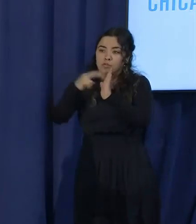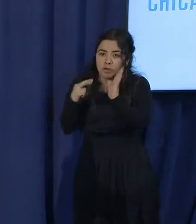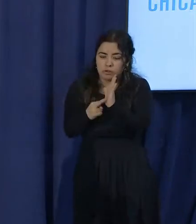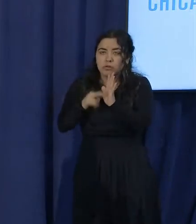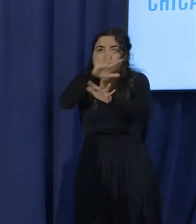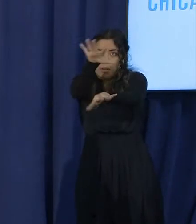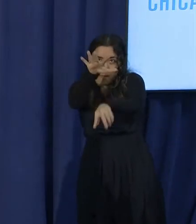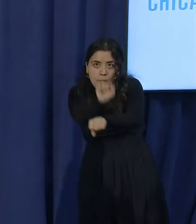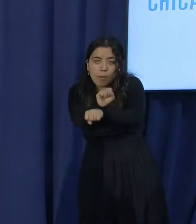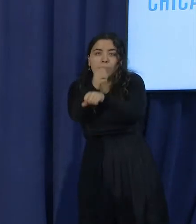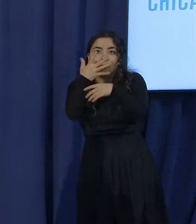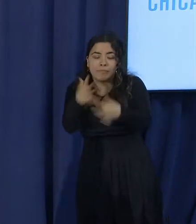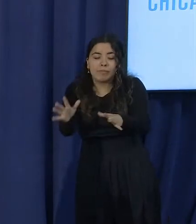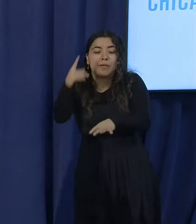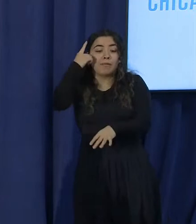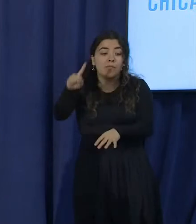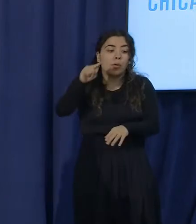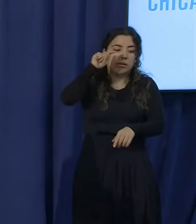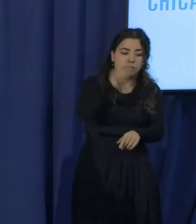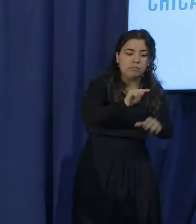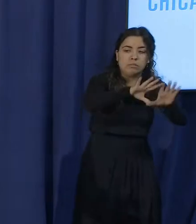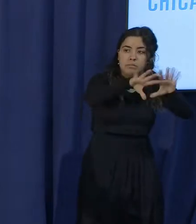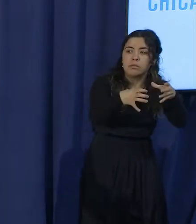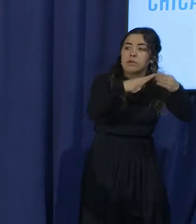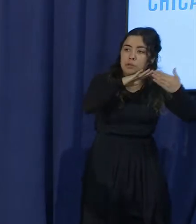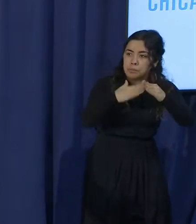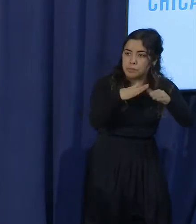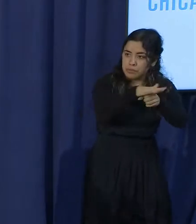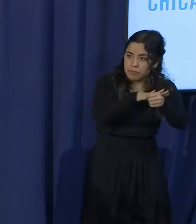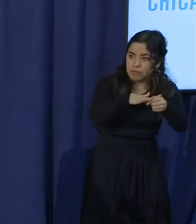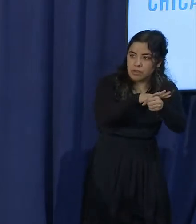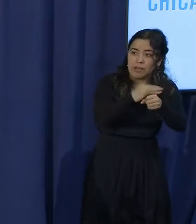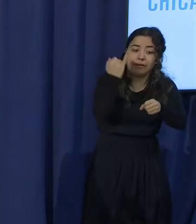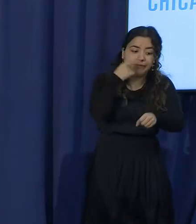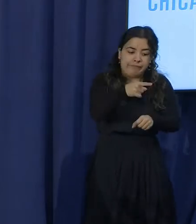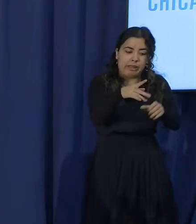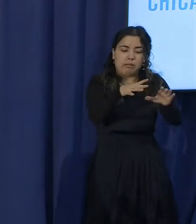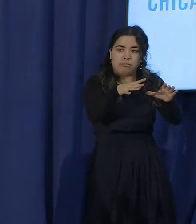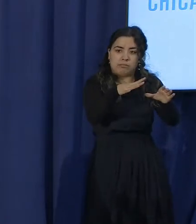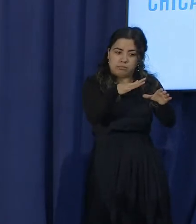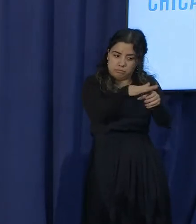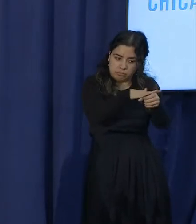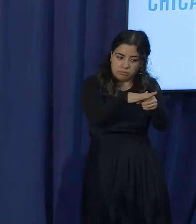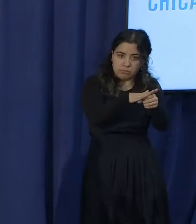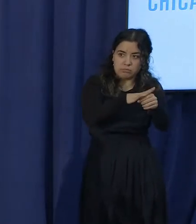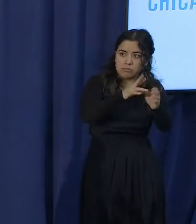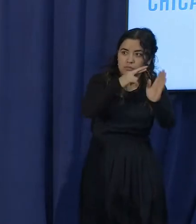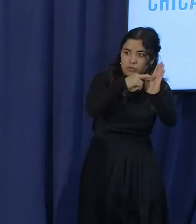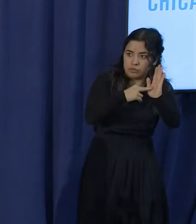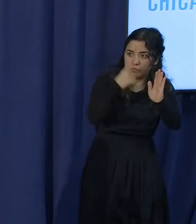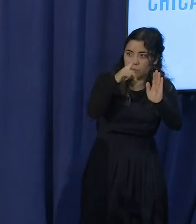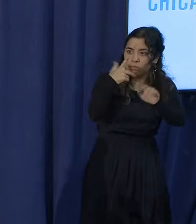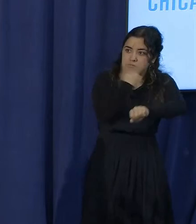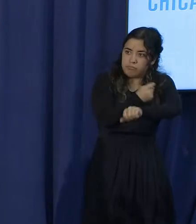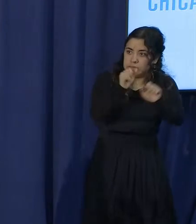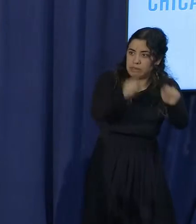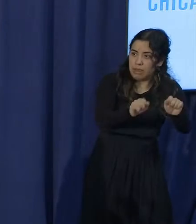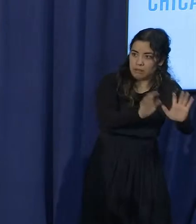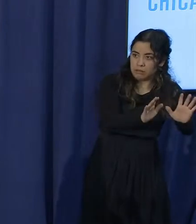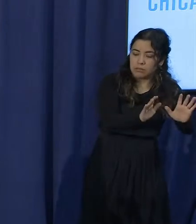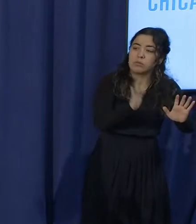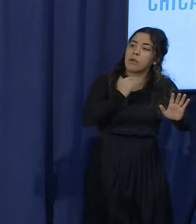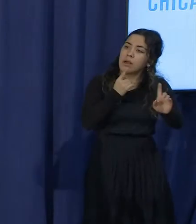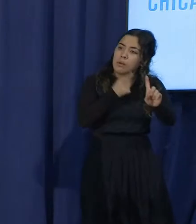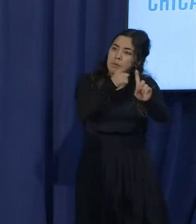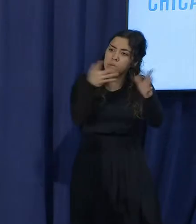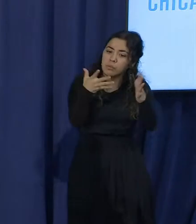for people who live in those community areas. And so our goal is to make sure that we push vaccine to these community